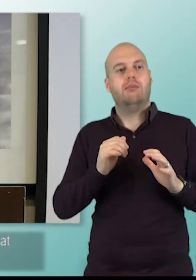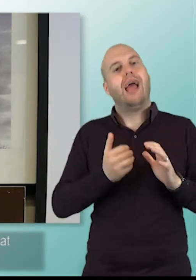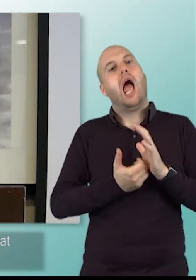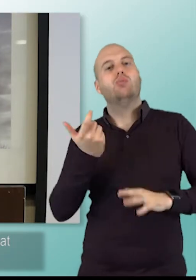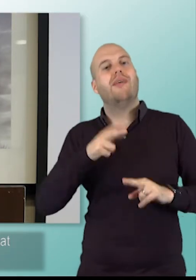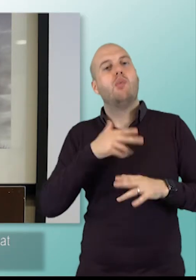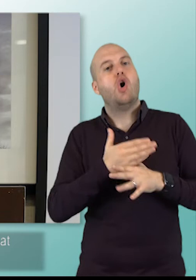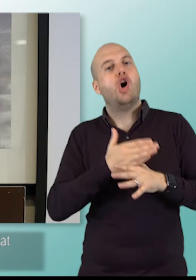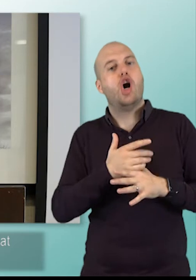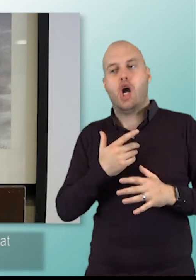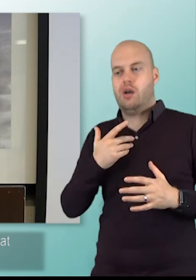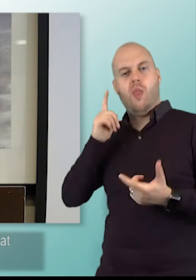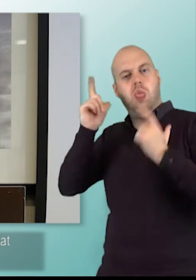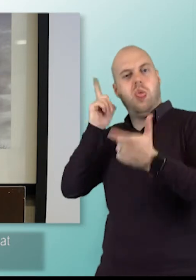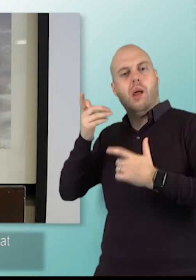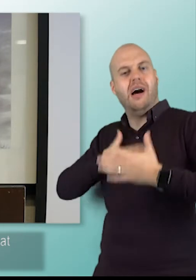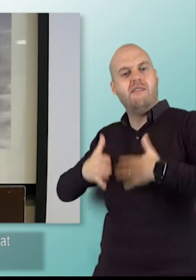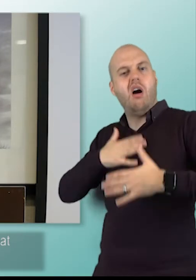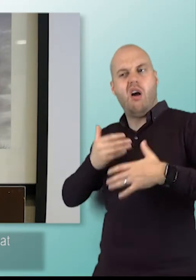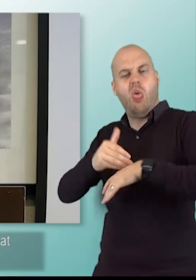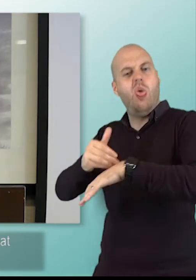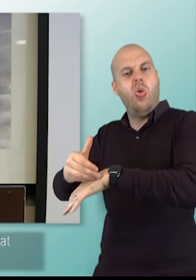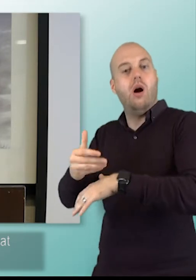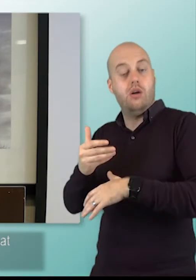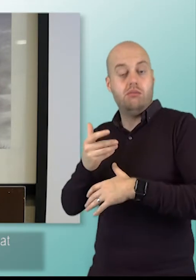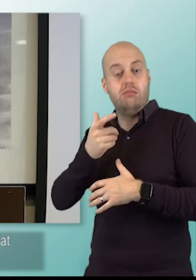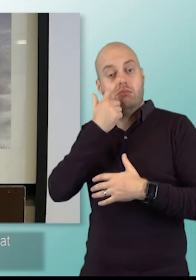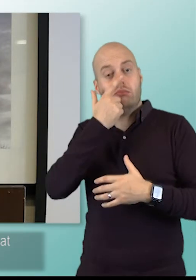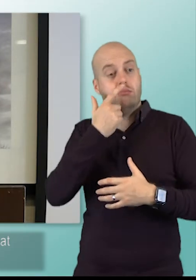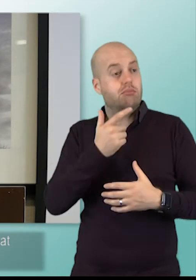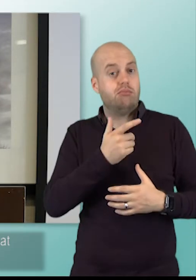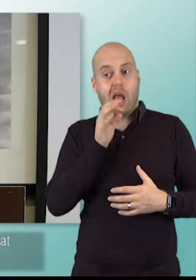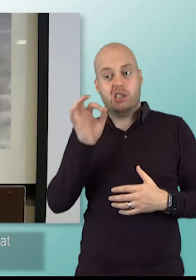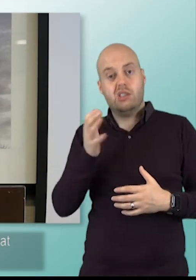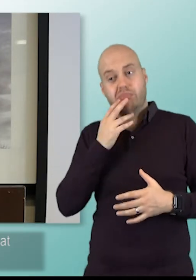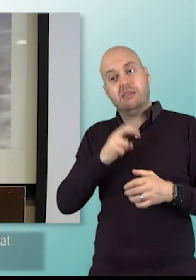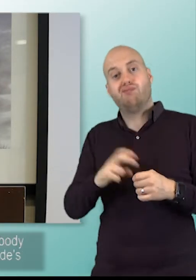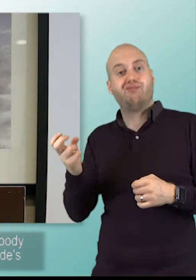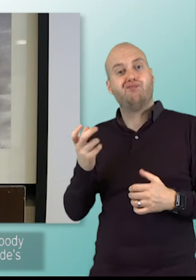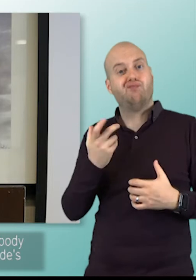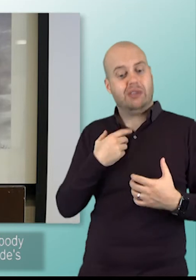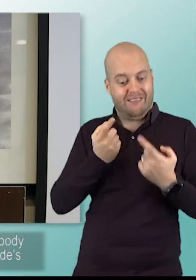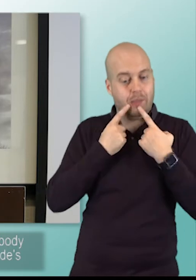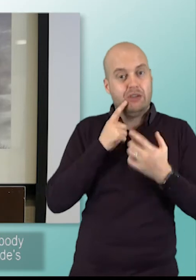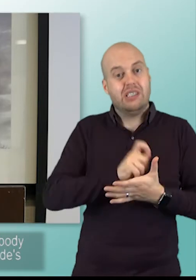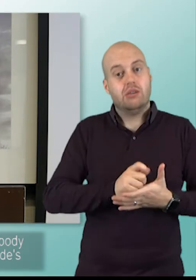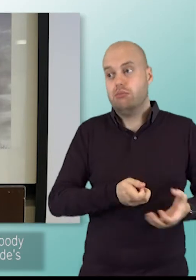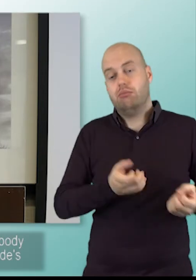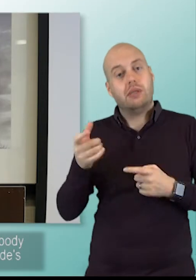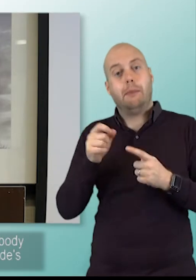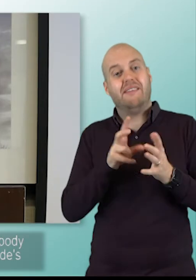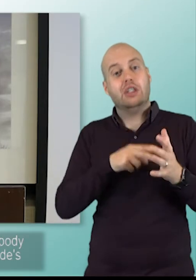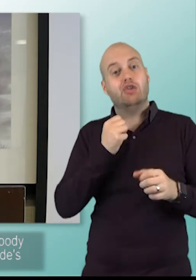work, then you can remove that individual and refer them to the PVG scheme. So, for example, we'll go